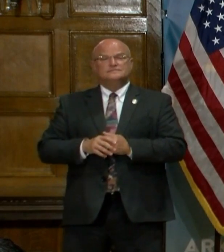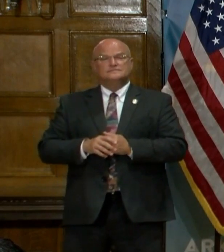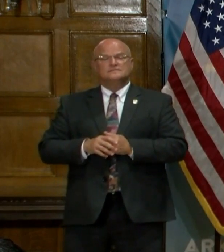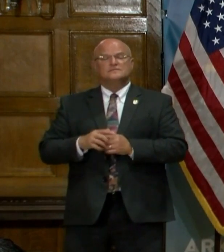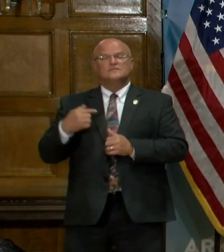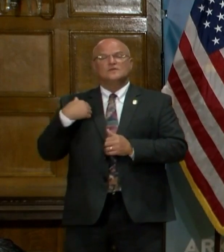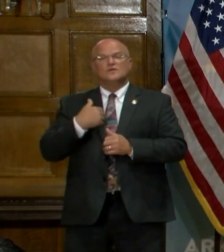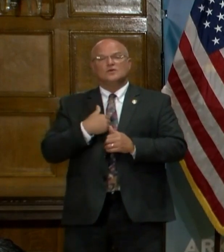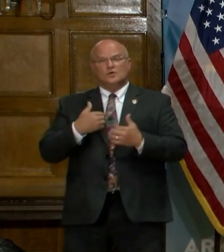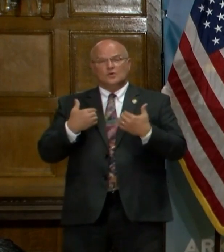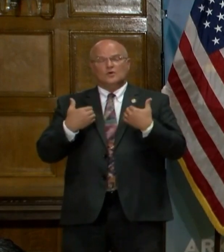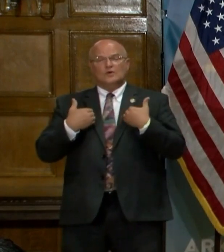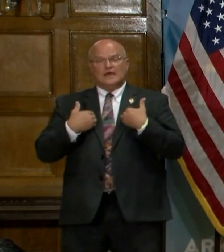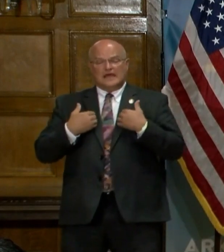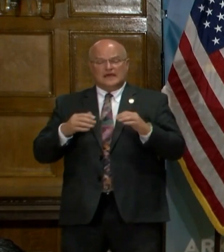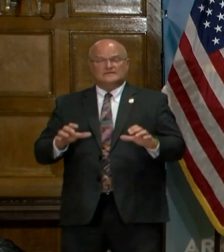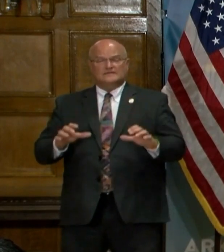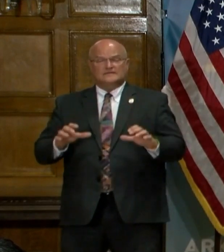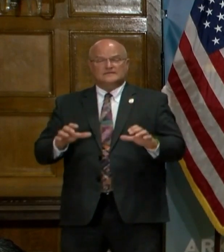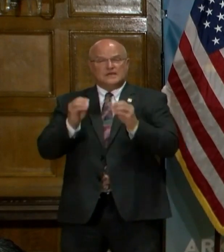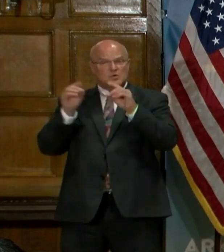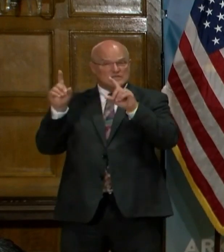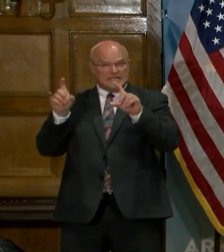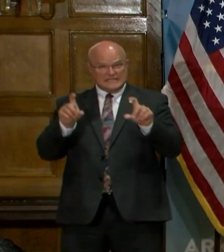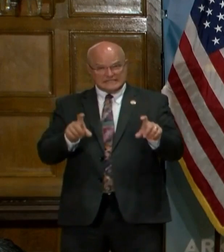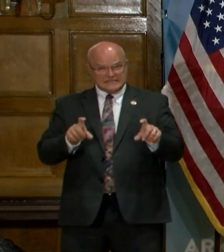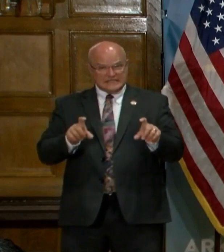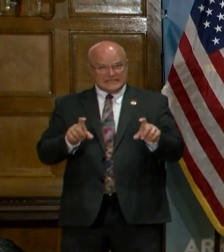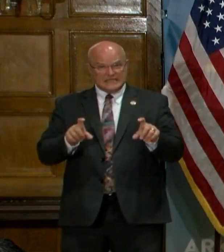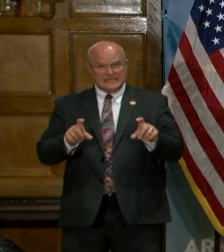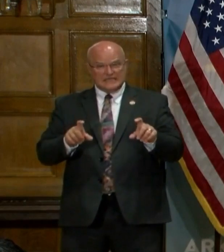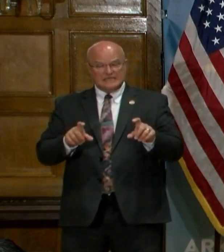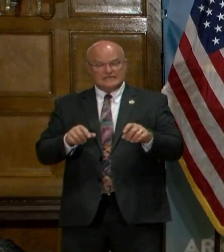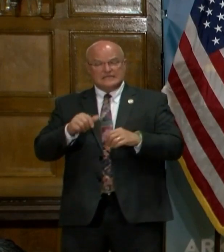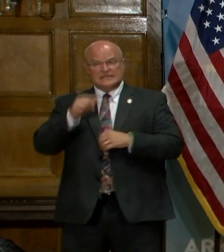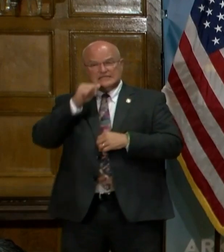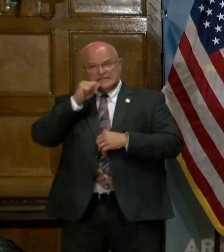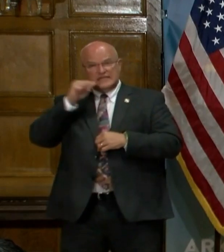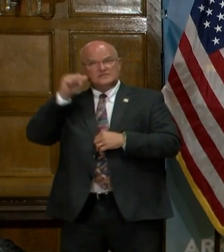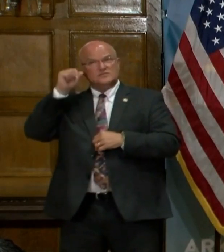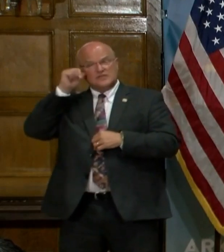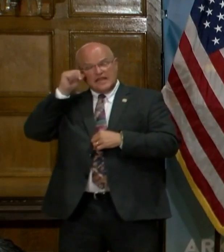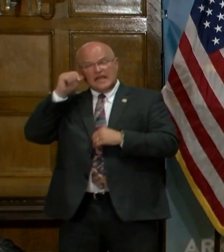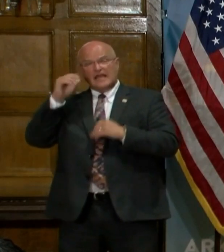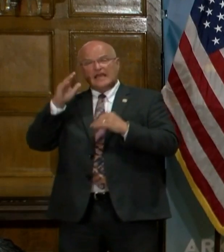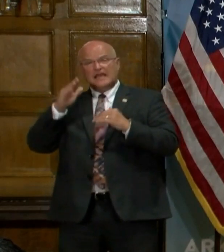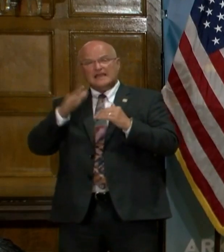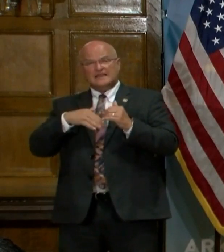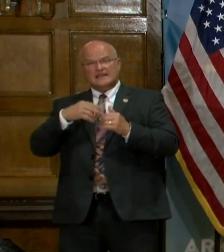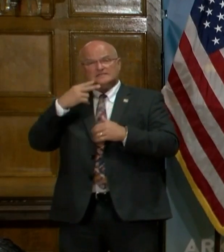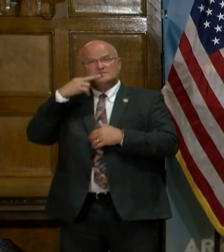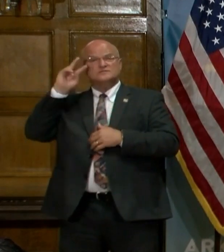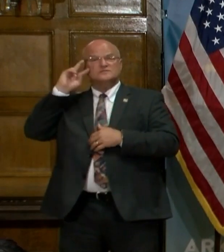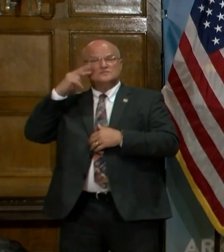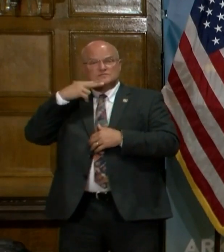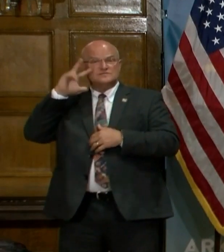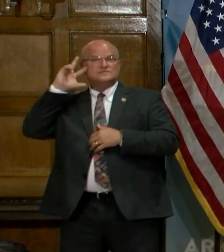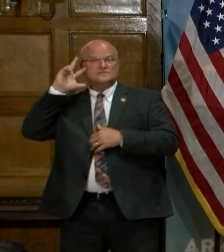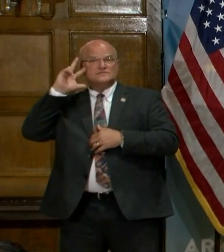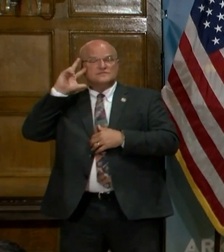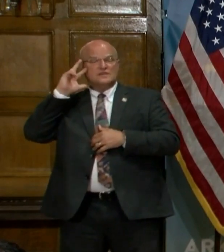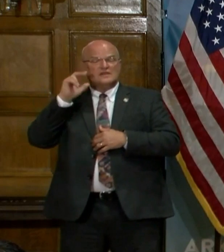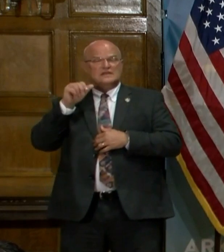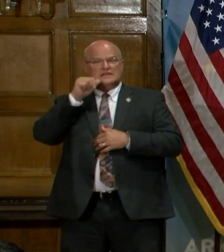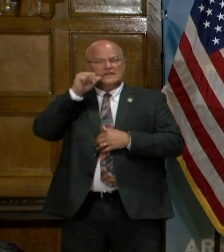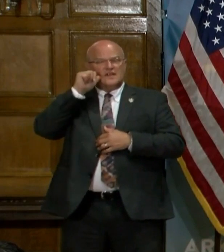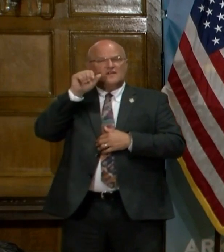We have done more testing yesterday than we had the previous 2 days. We did